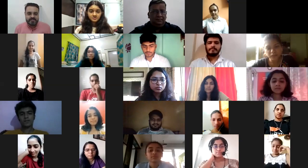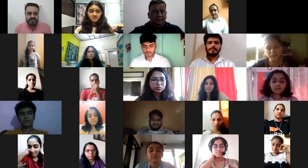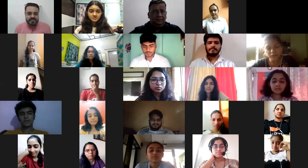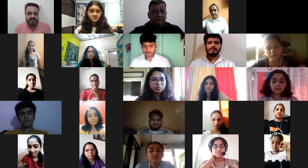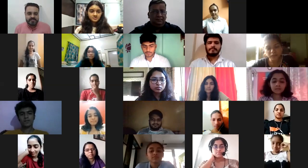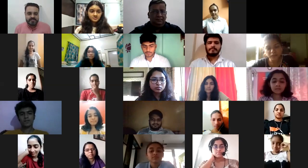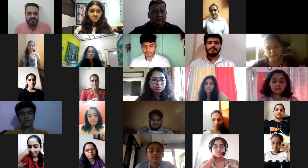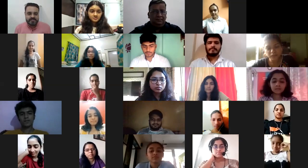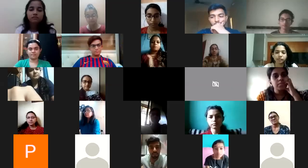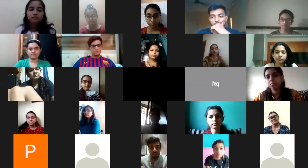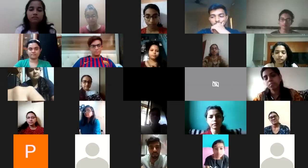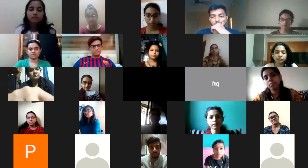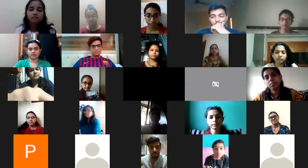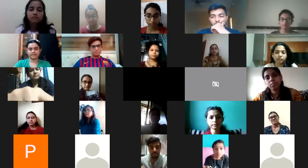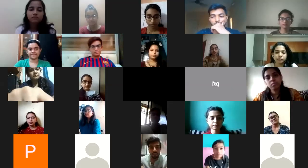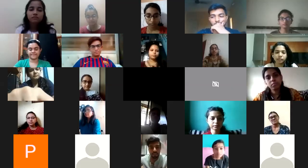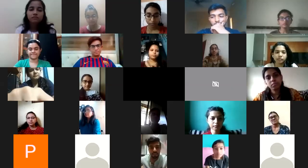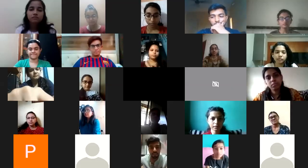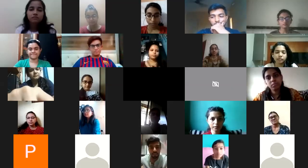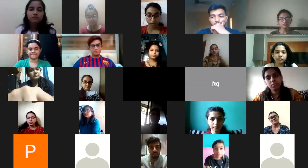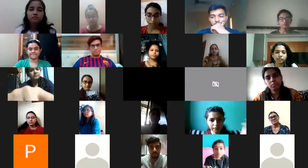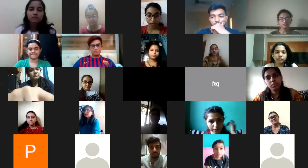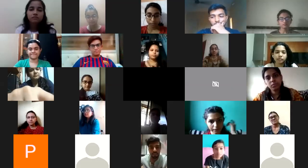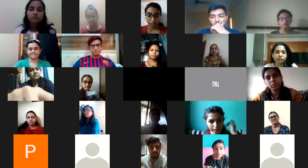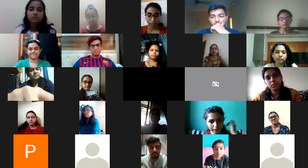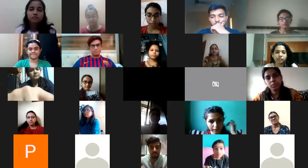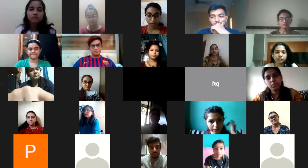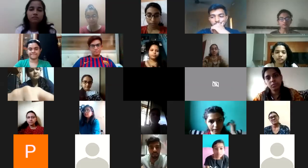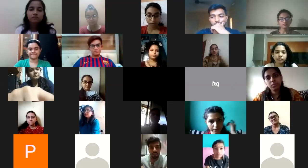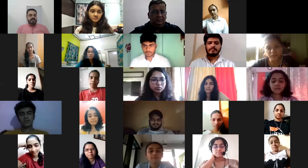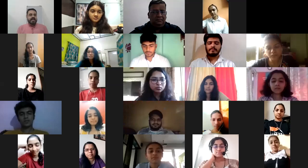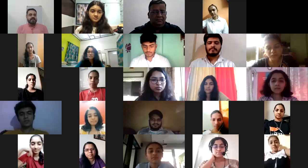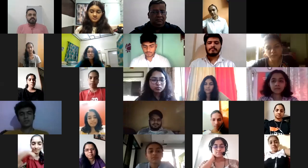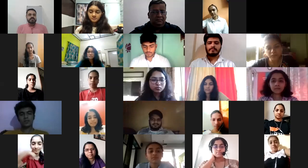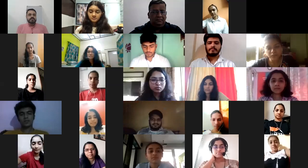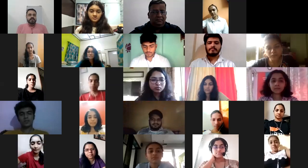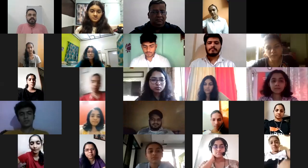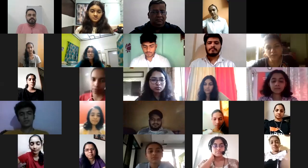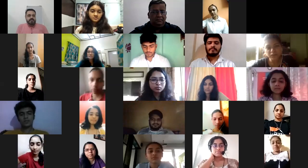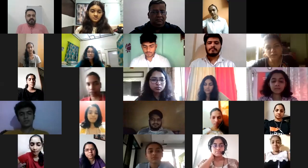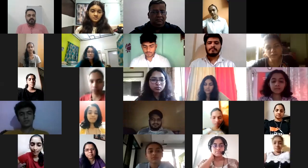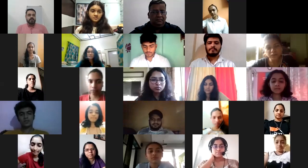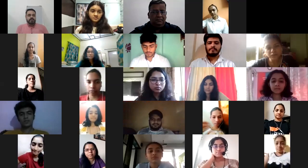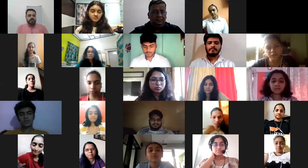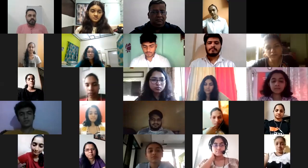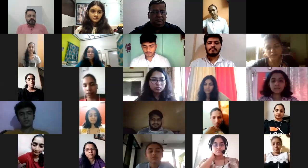year. Because language is something that doesn't really, it's not stagnant. Language is something that keeps evolving over the